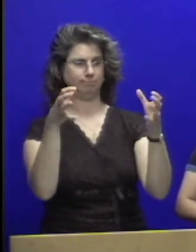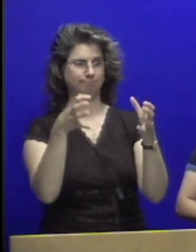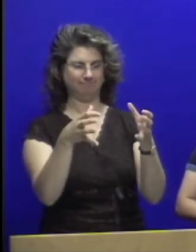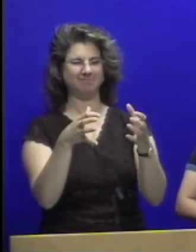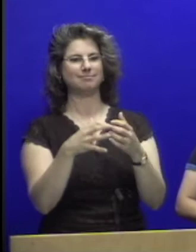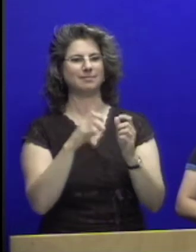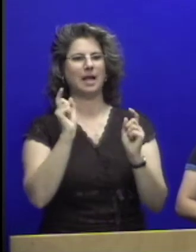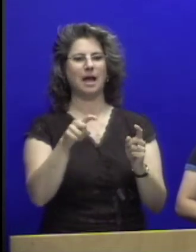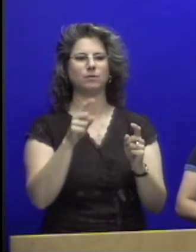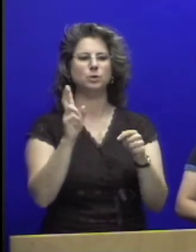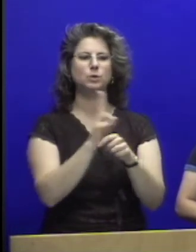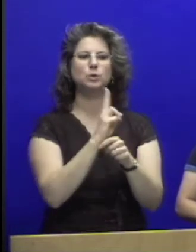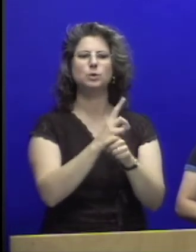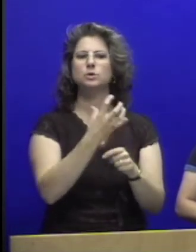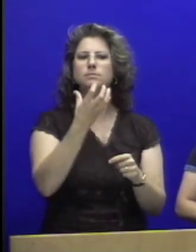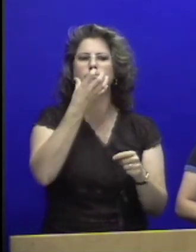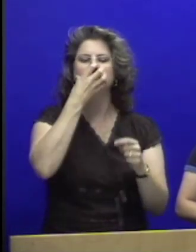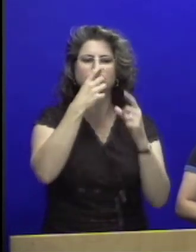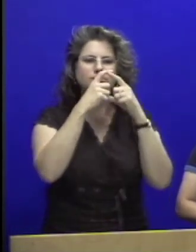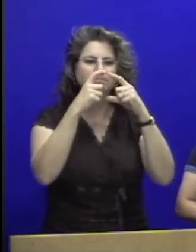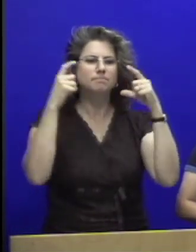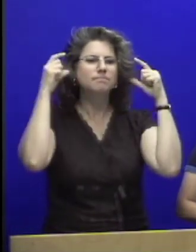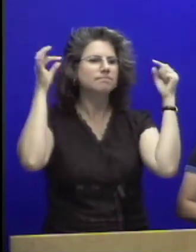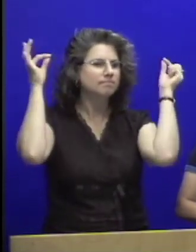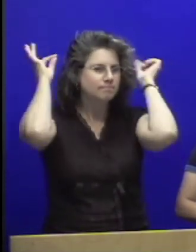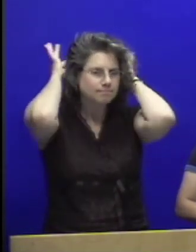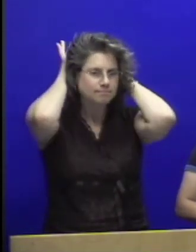will have to wear a mask over our face.